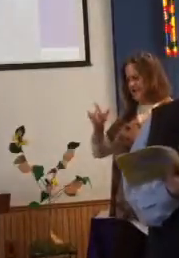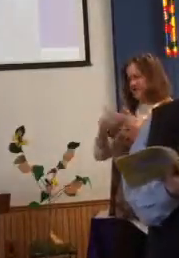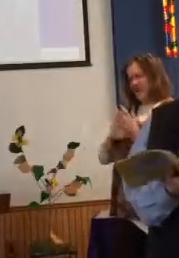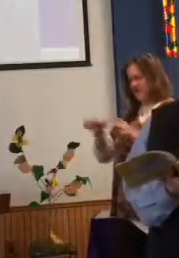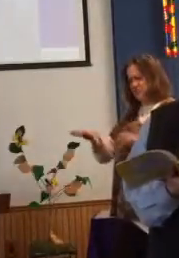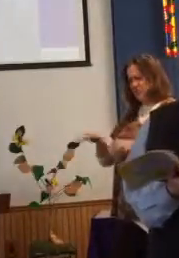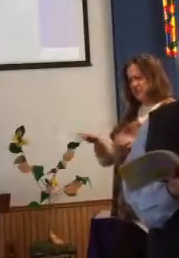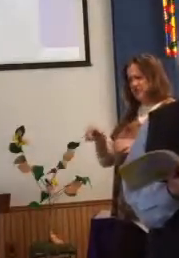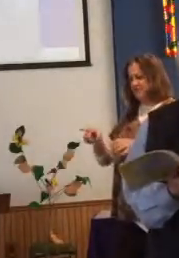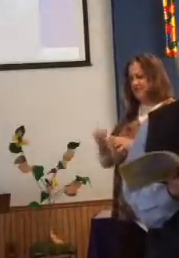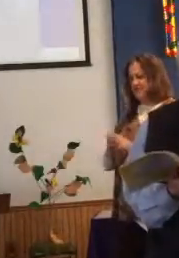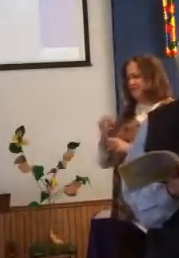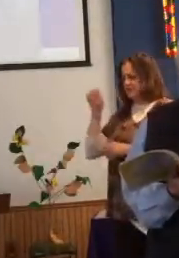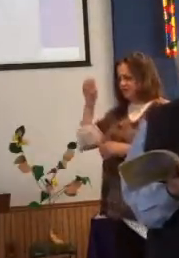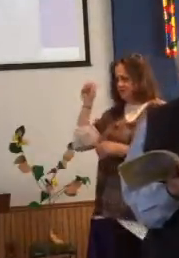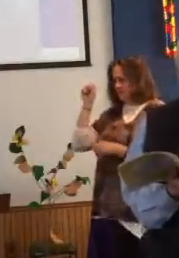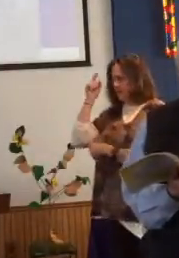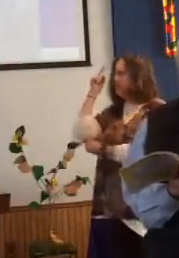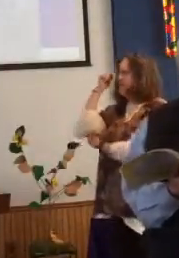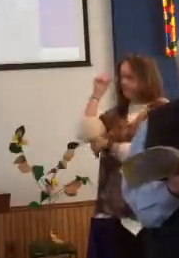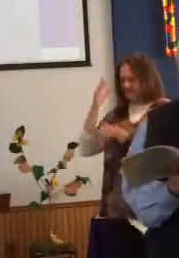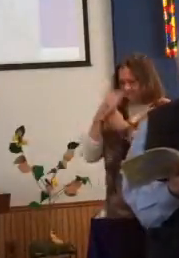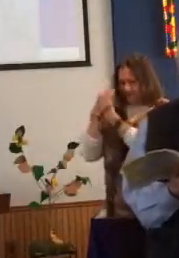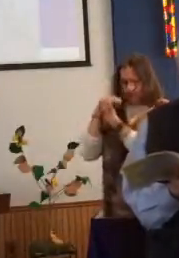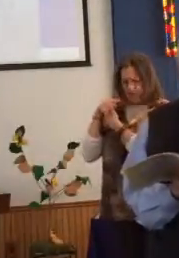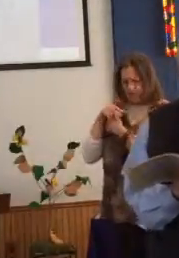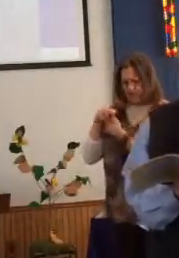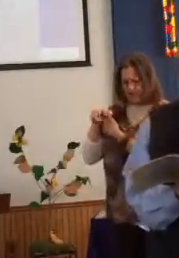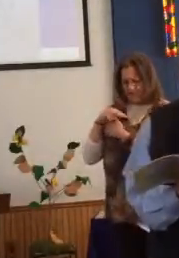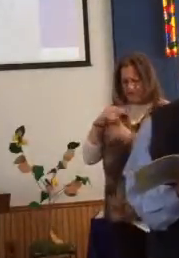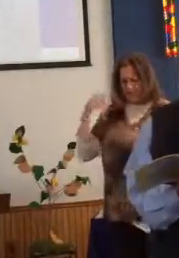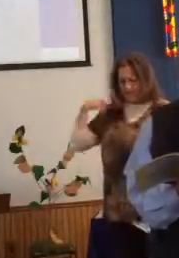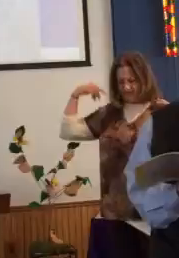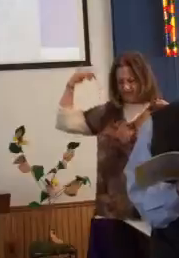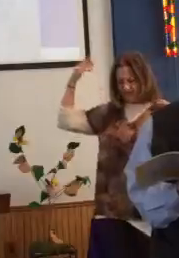"Perhaps he's right," sighed Stripe. "I haven't any proof.